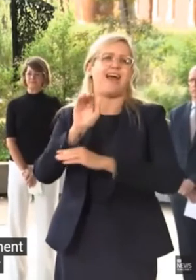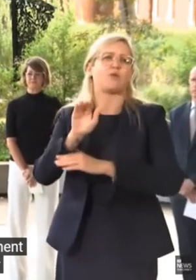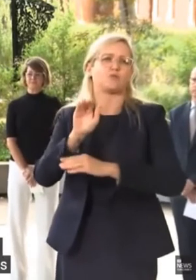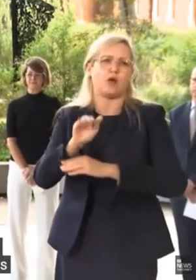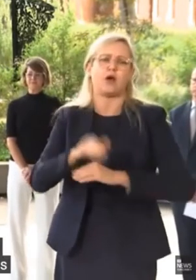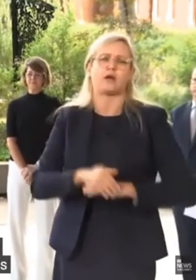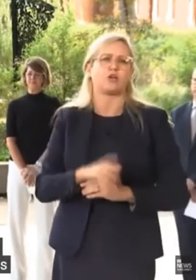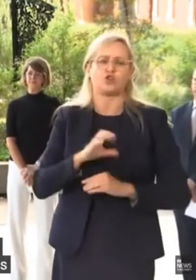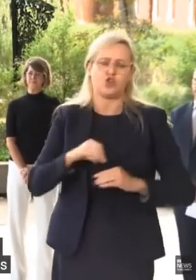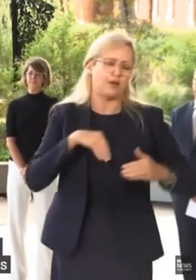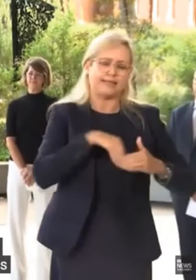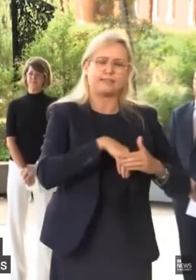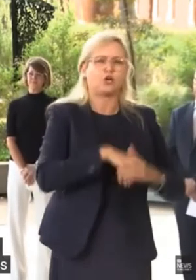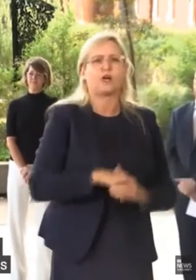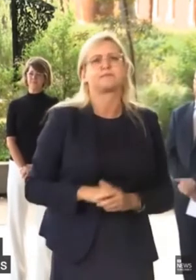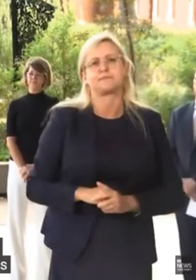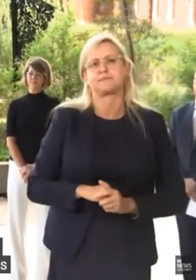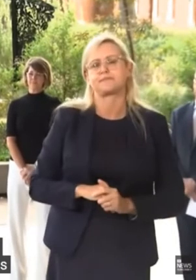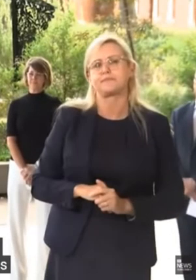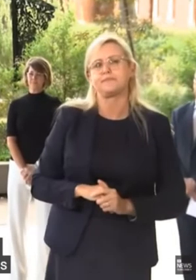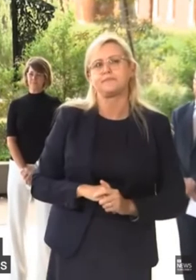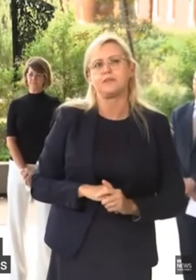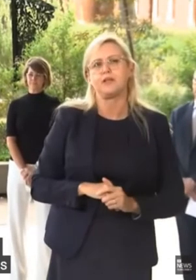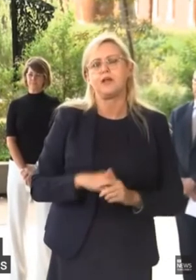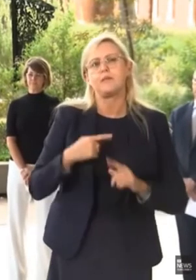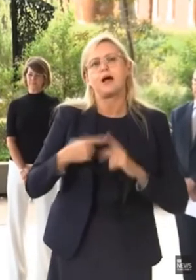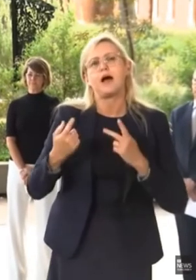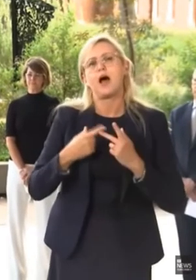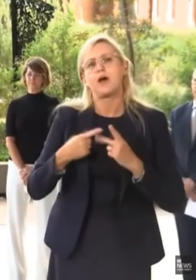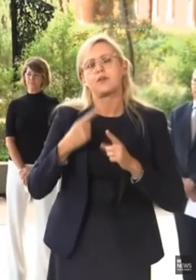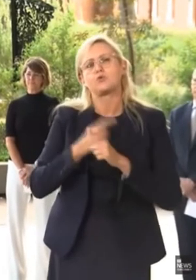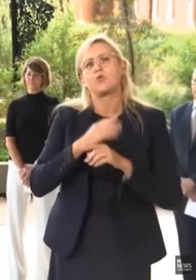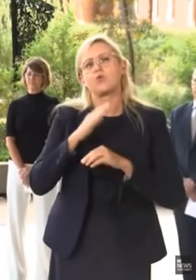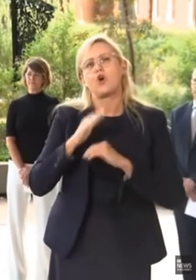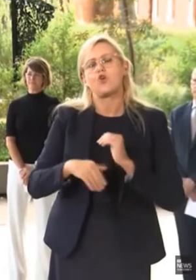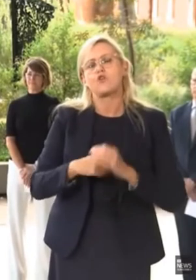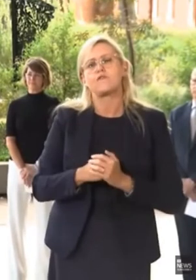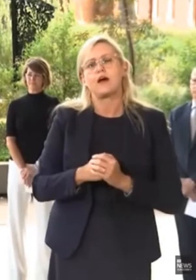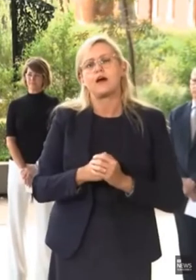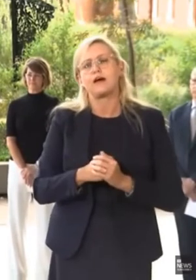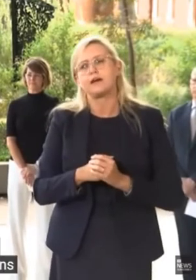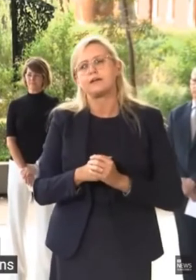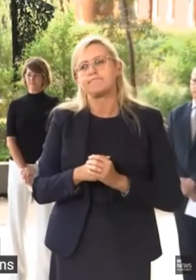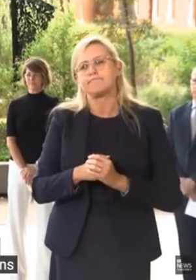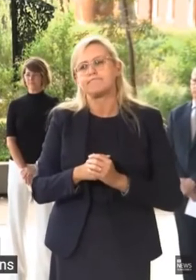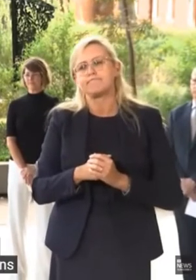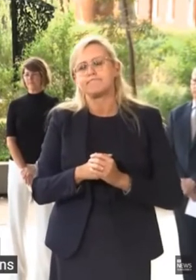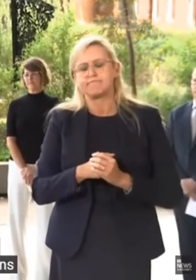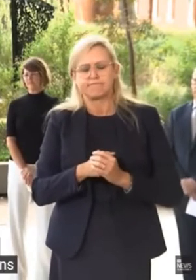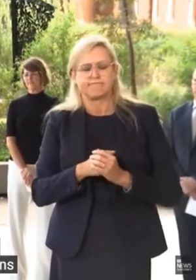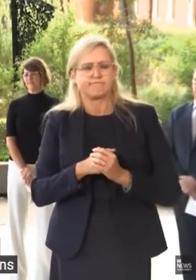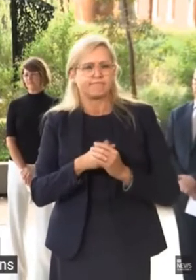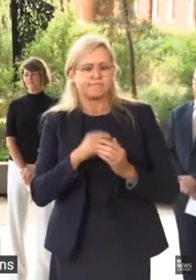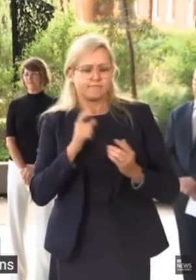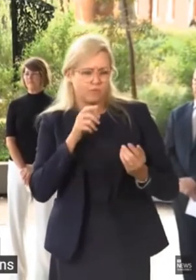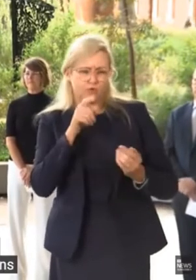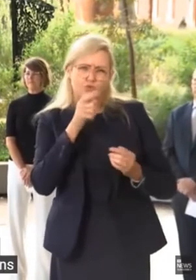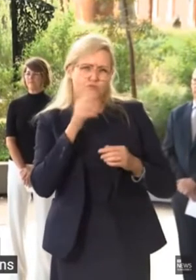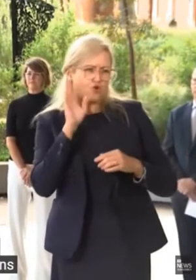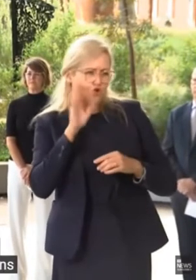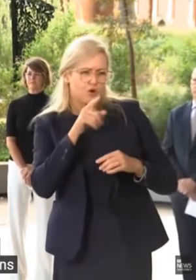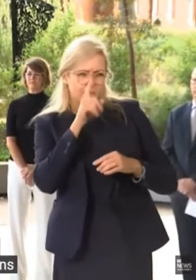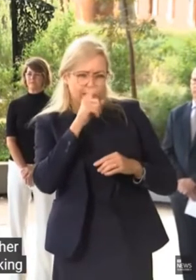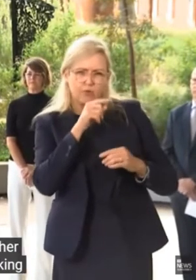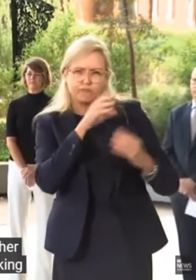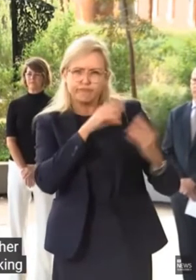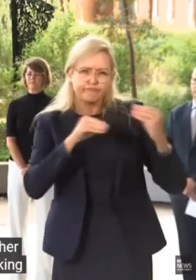conditions. We also just wanted to address some of the concerns that we've picked up from either social media or through speaking